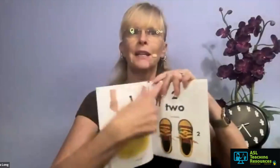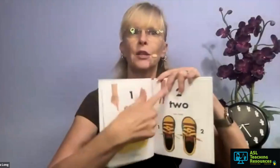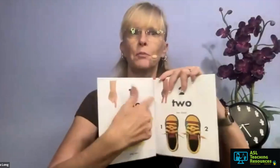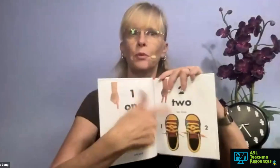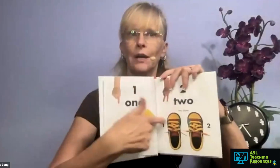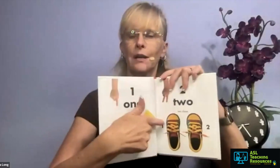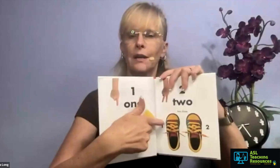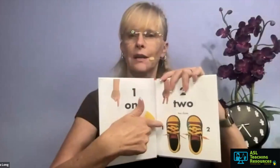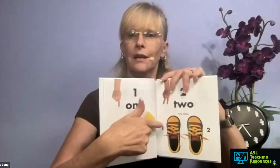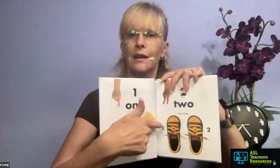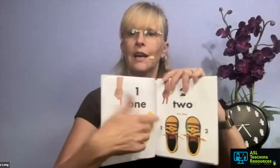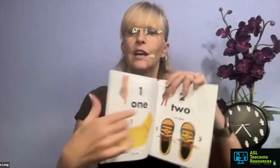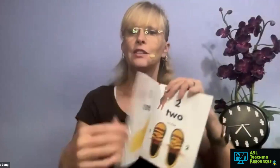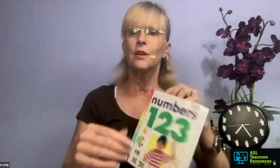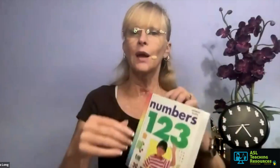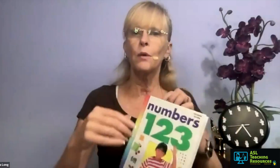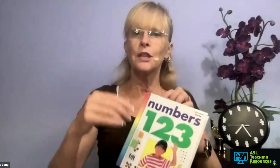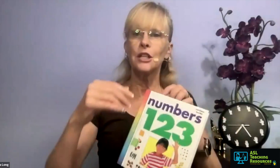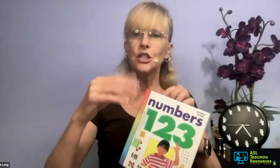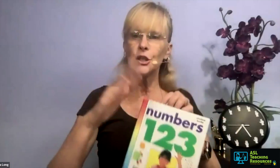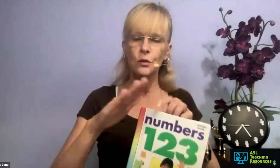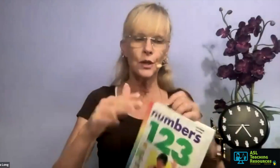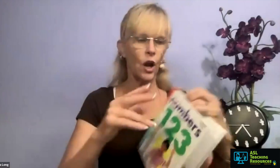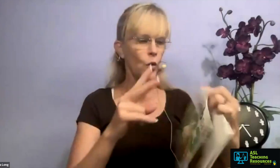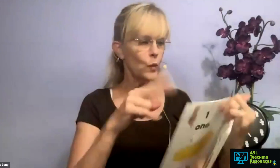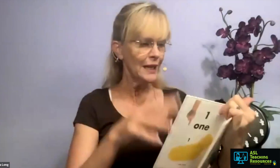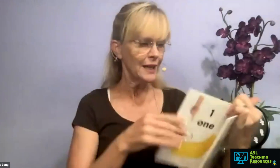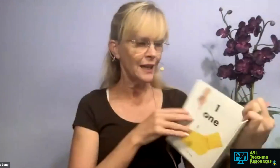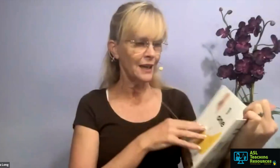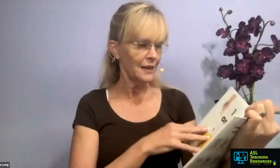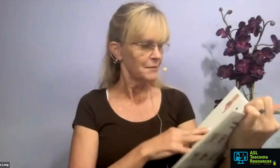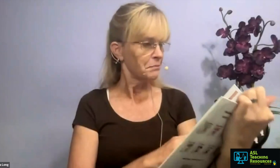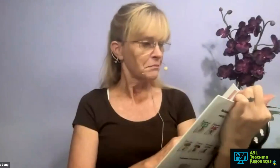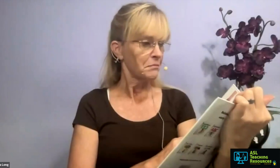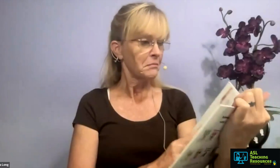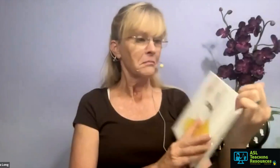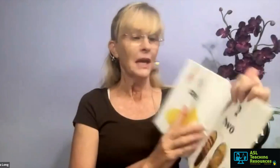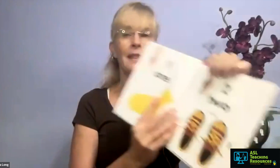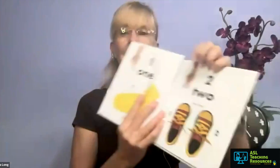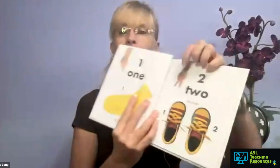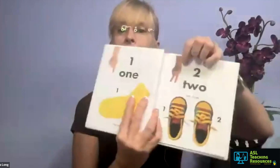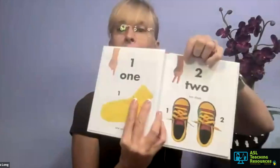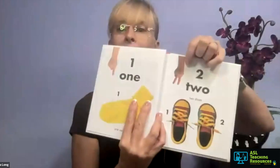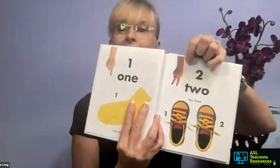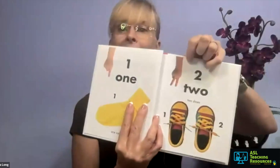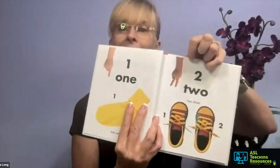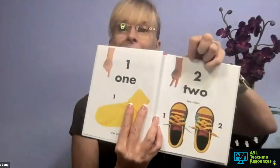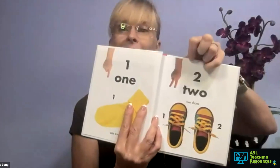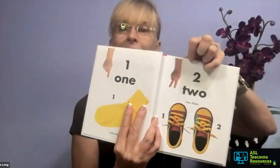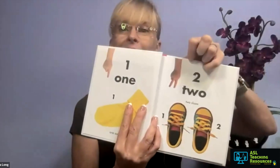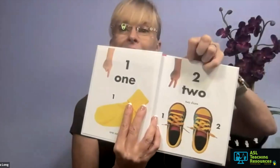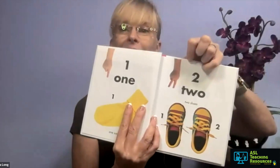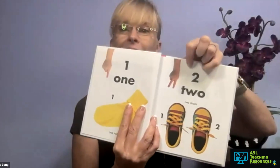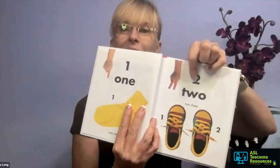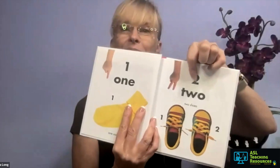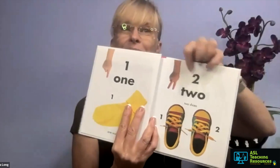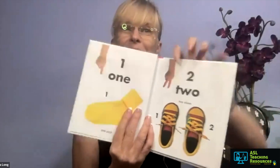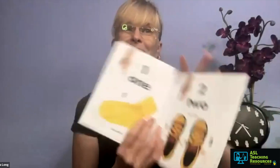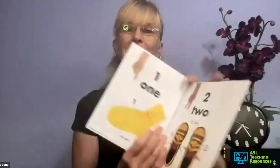the book so that when the children are reading, they have the signs